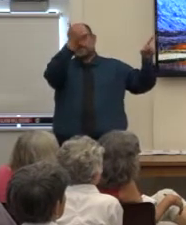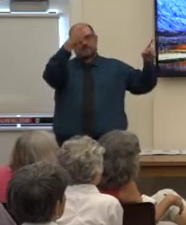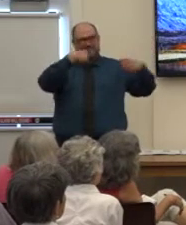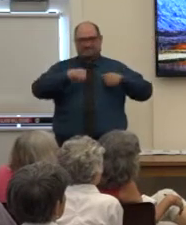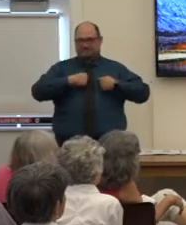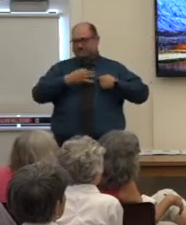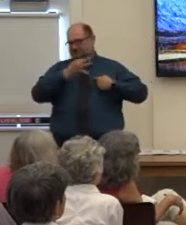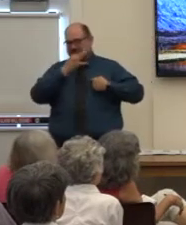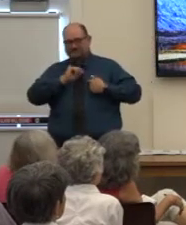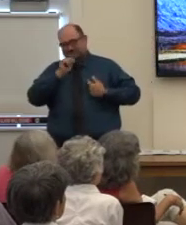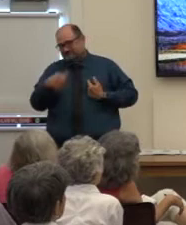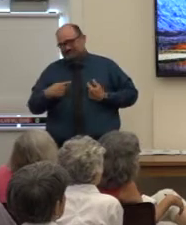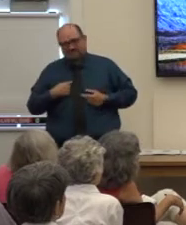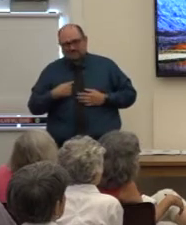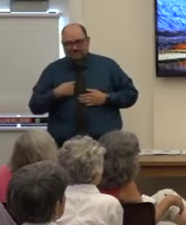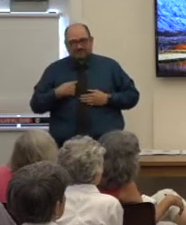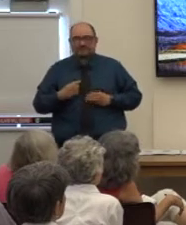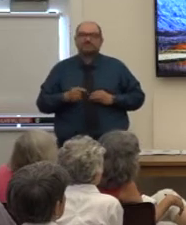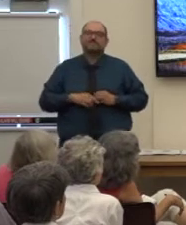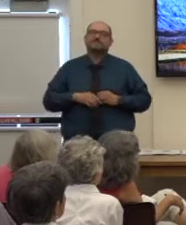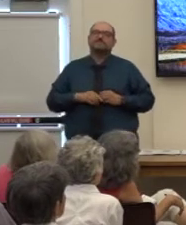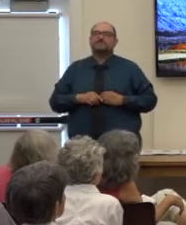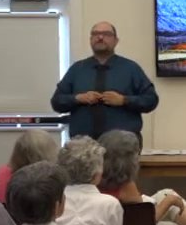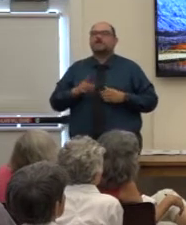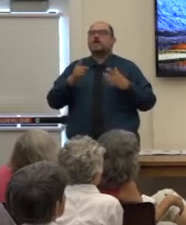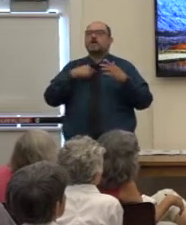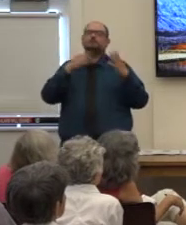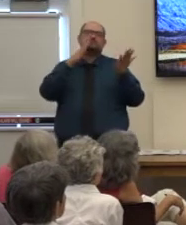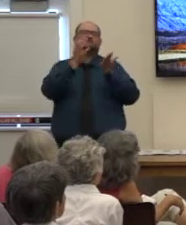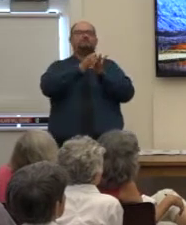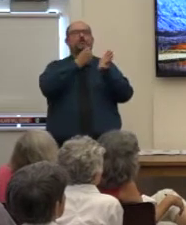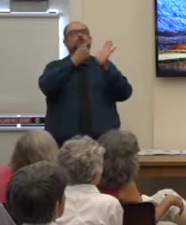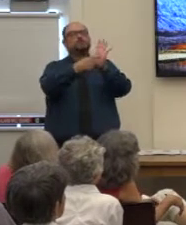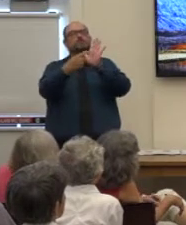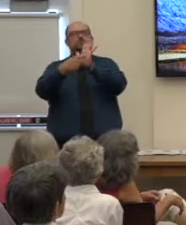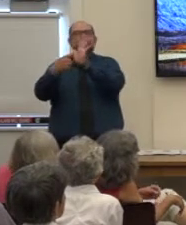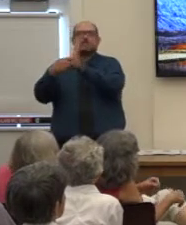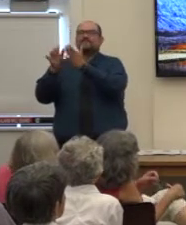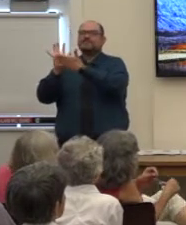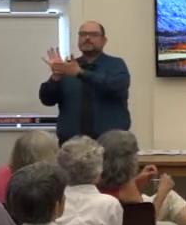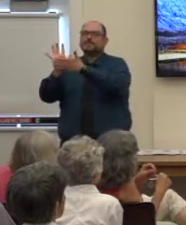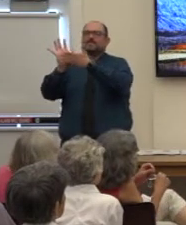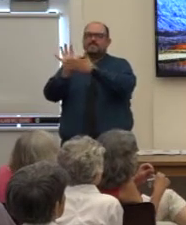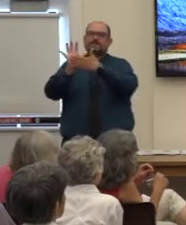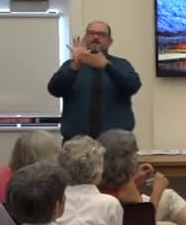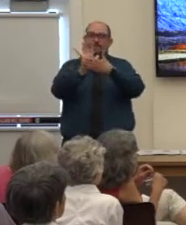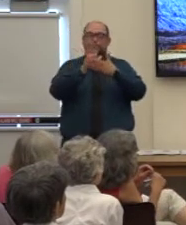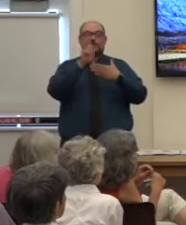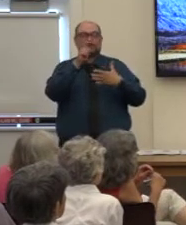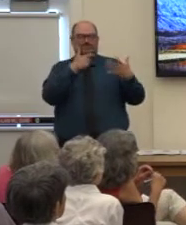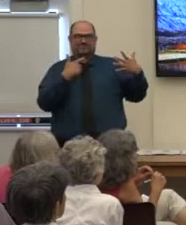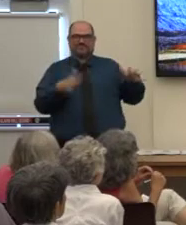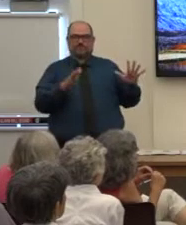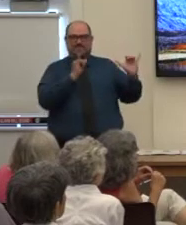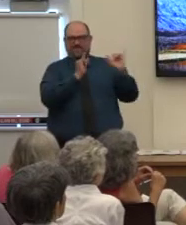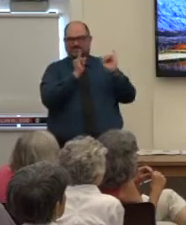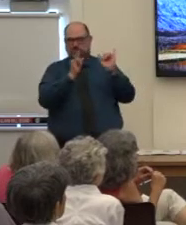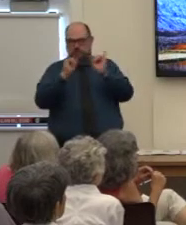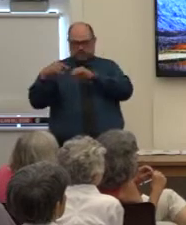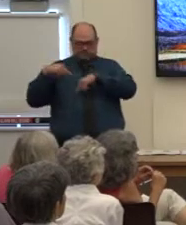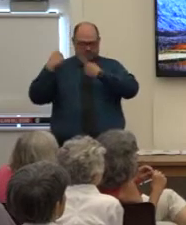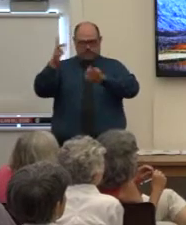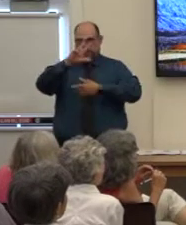some voices from people I've interviewed over the last 30 years. Just telling short vignettes